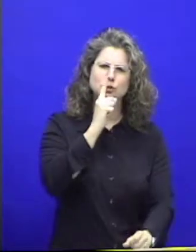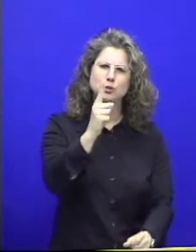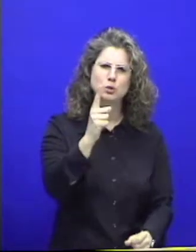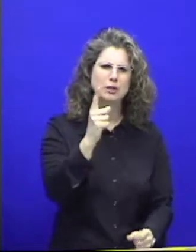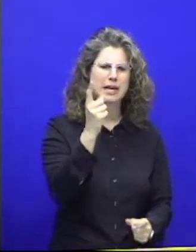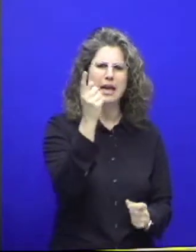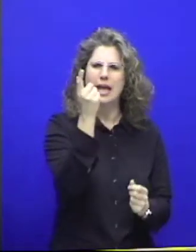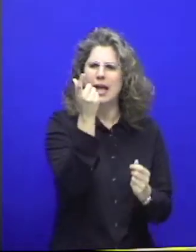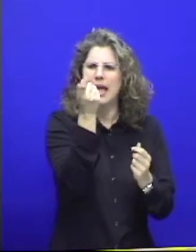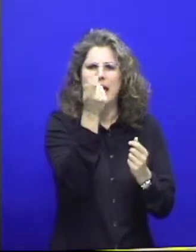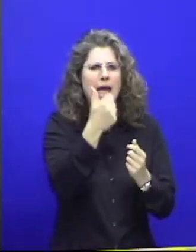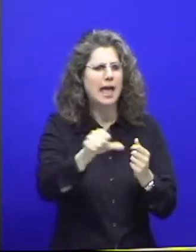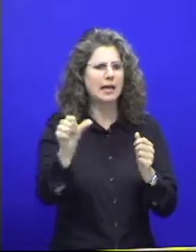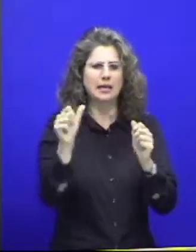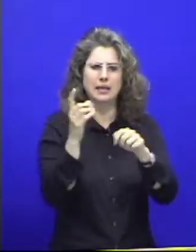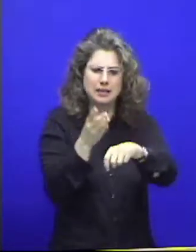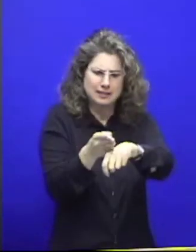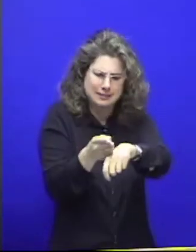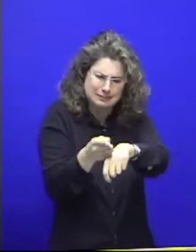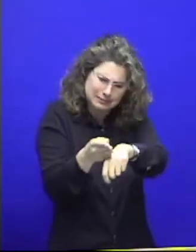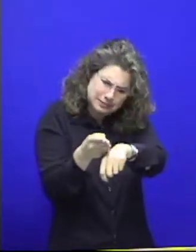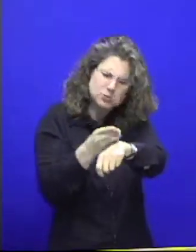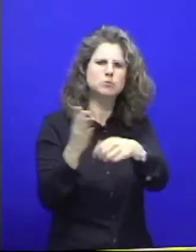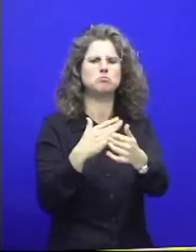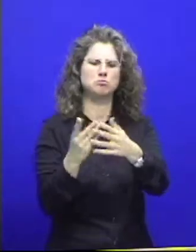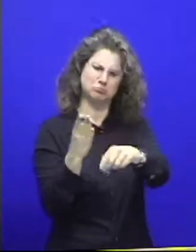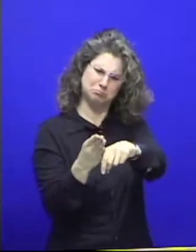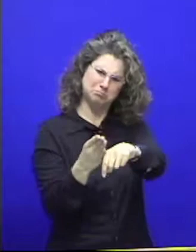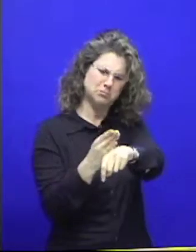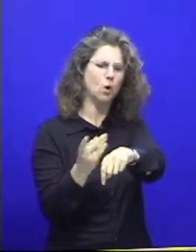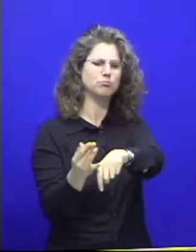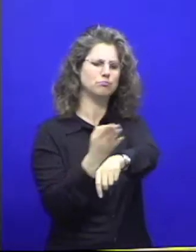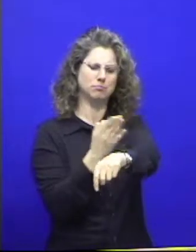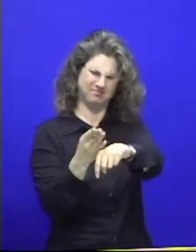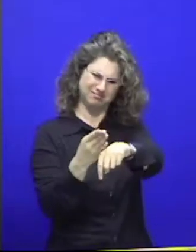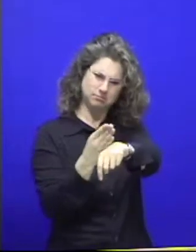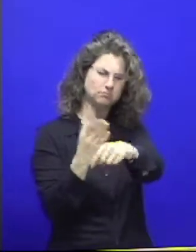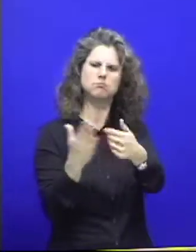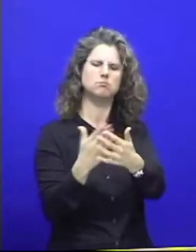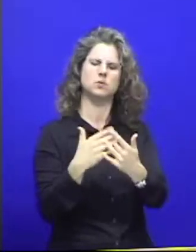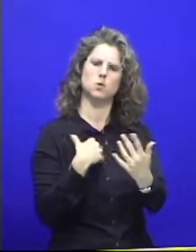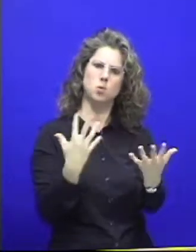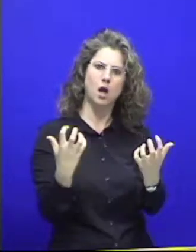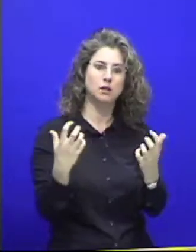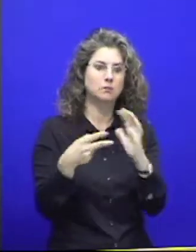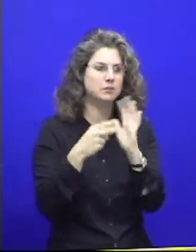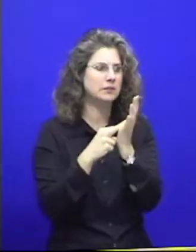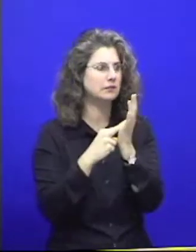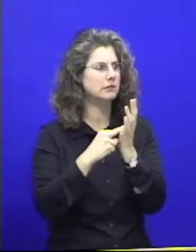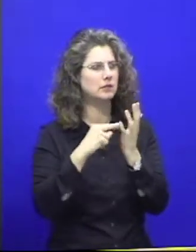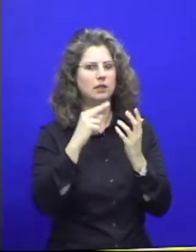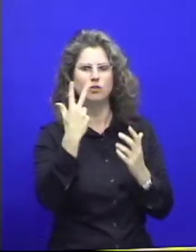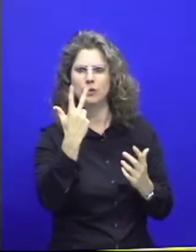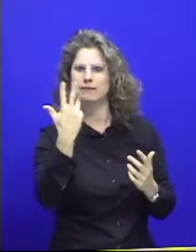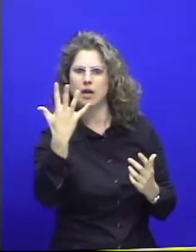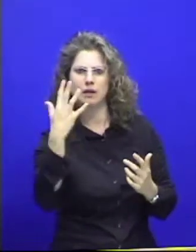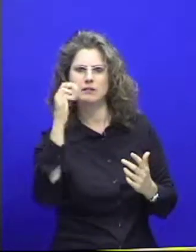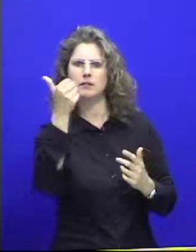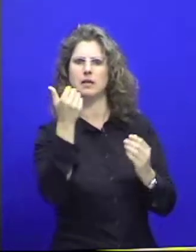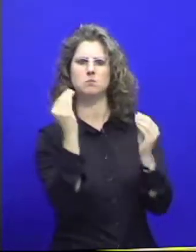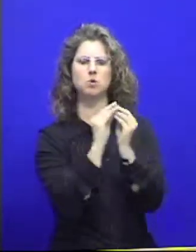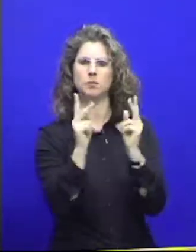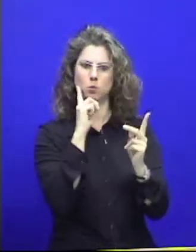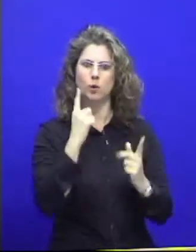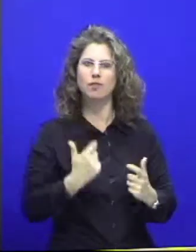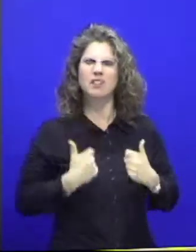slightest improvement that a drug can produce, because that may mean that 3 or 5 or 10 more patients will live with